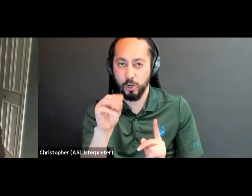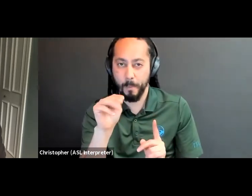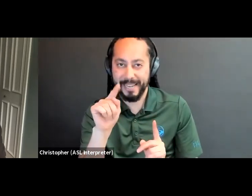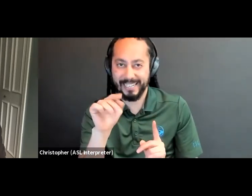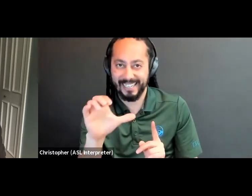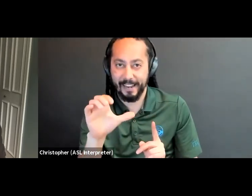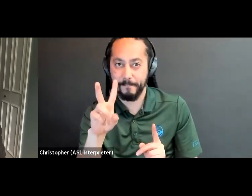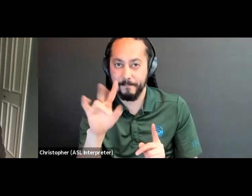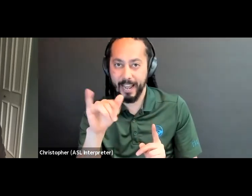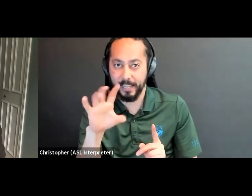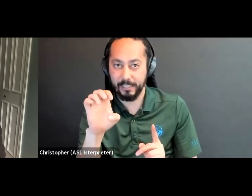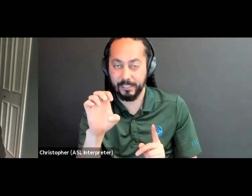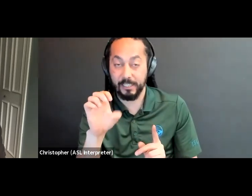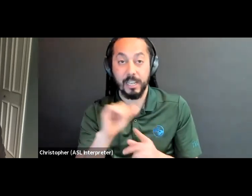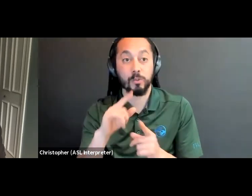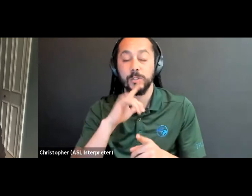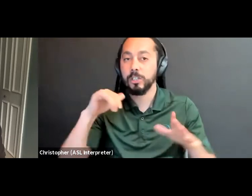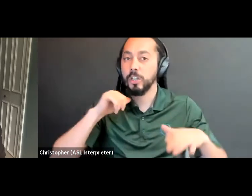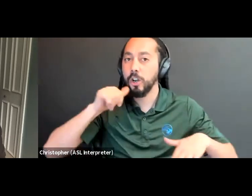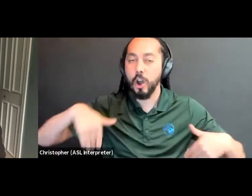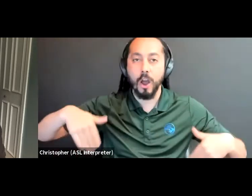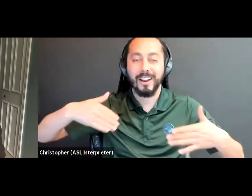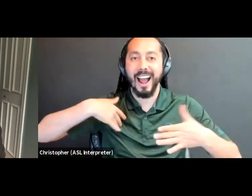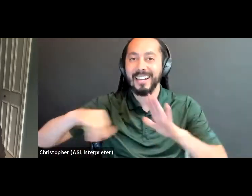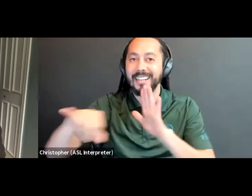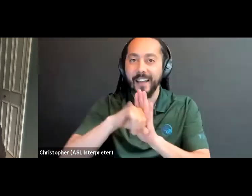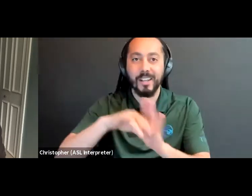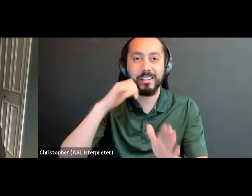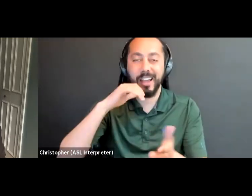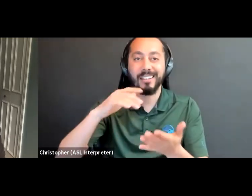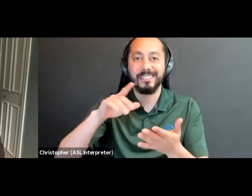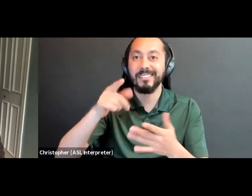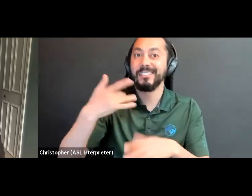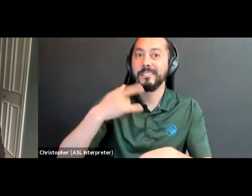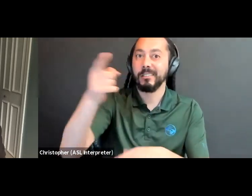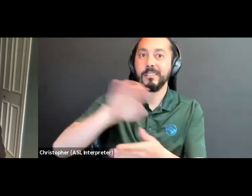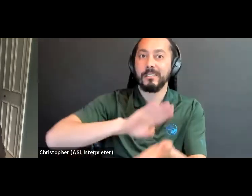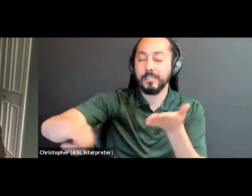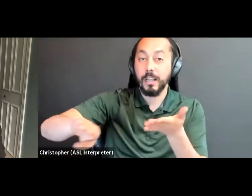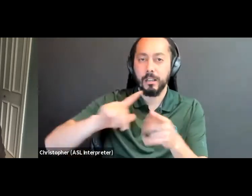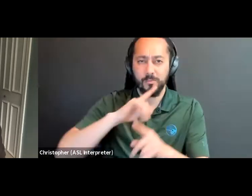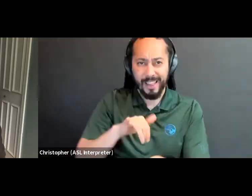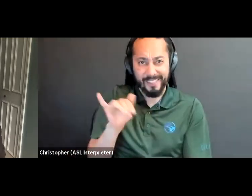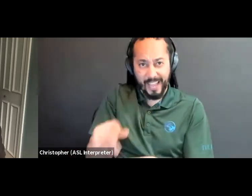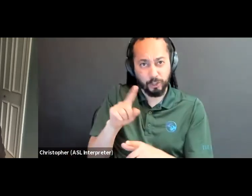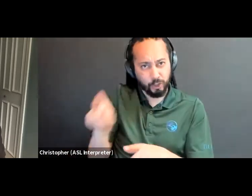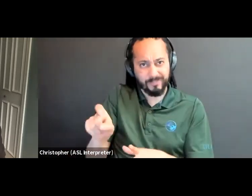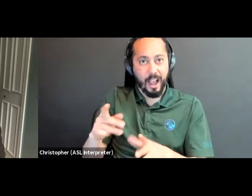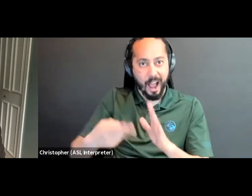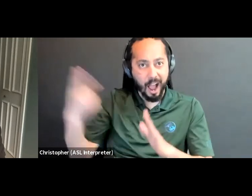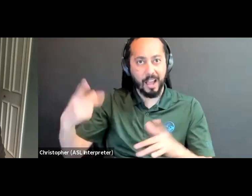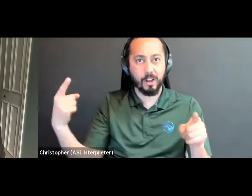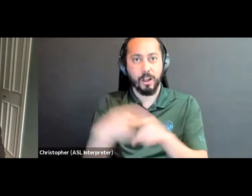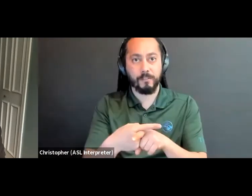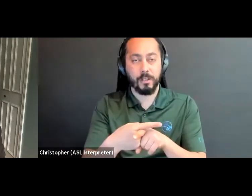identified, and that those situations as labeled as high conflict, that's really what allow parental